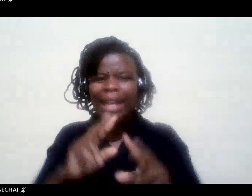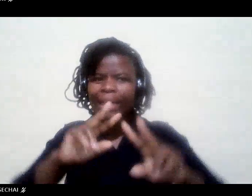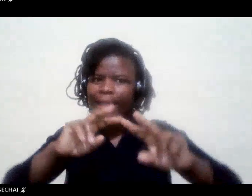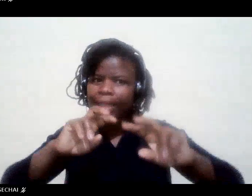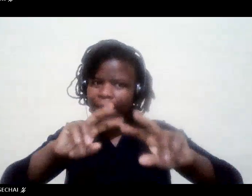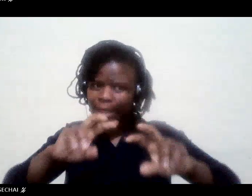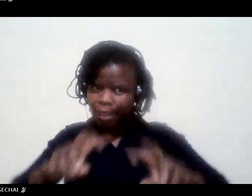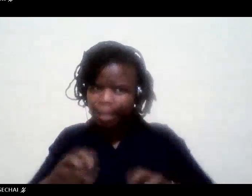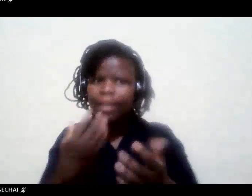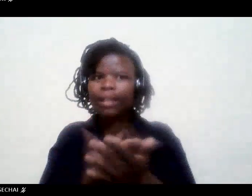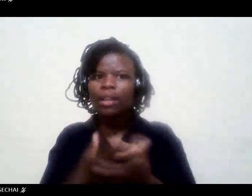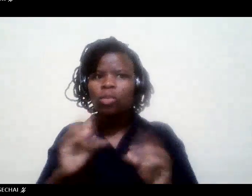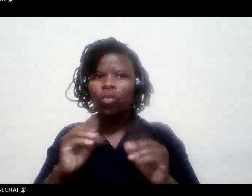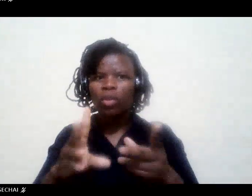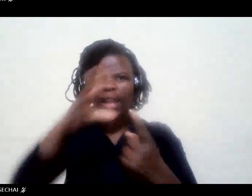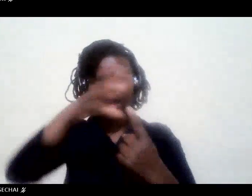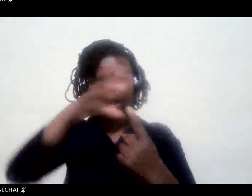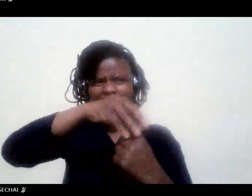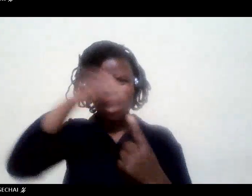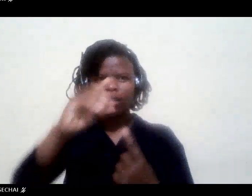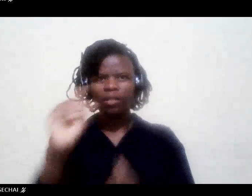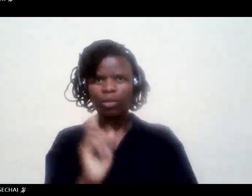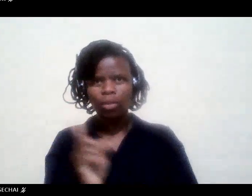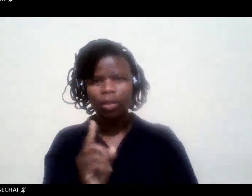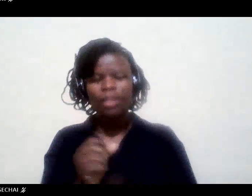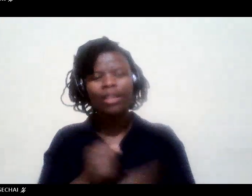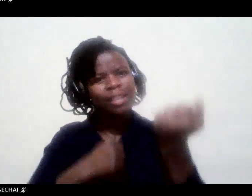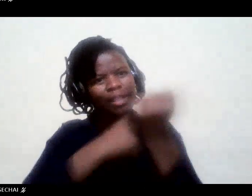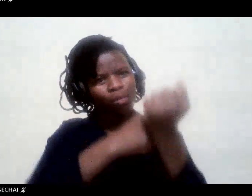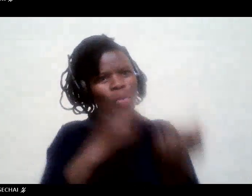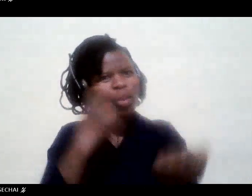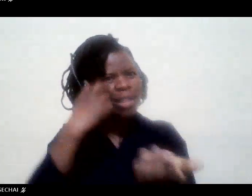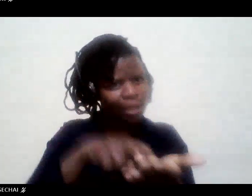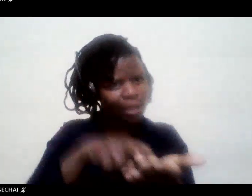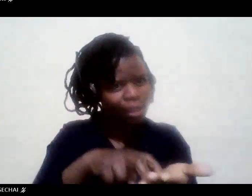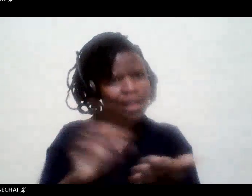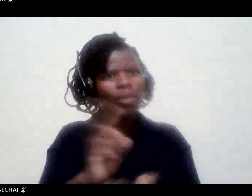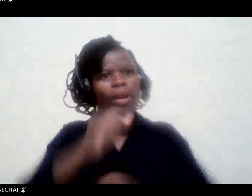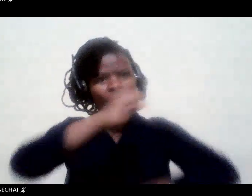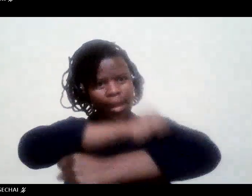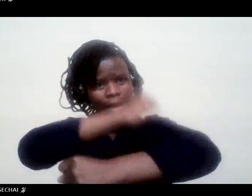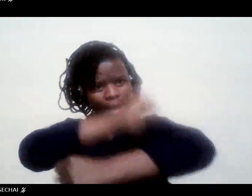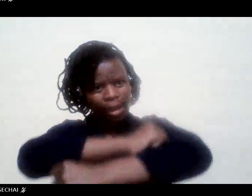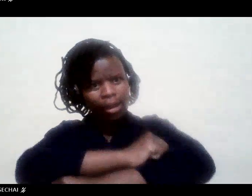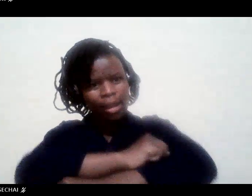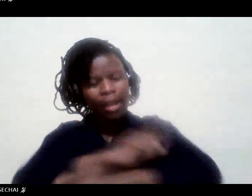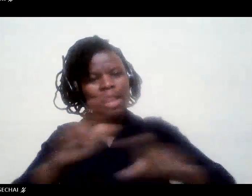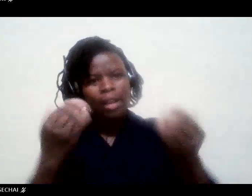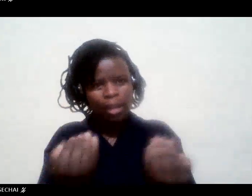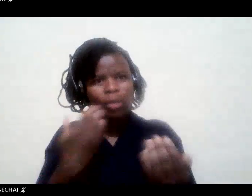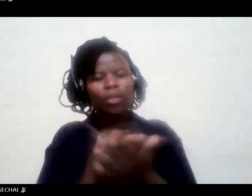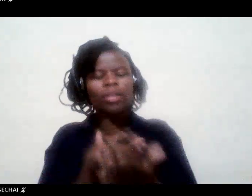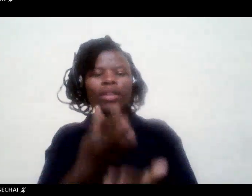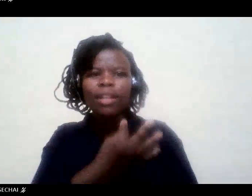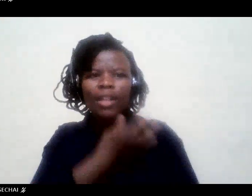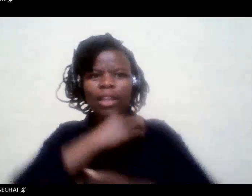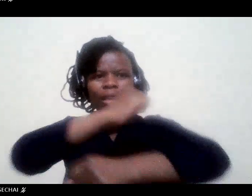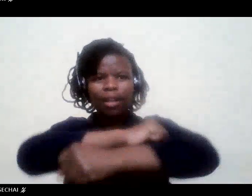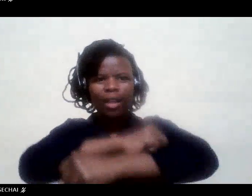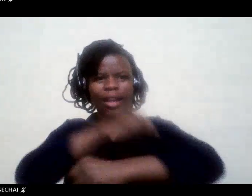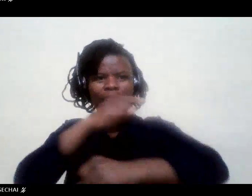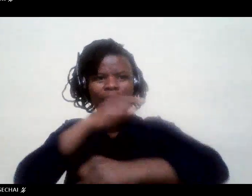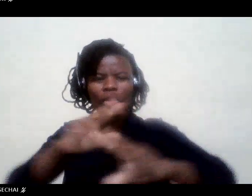can identify the support needs of the learner. Now, let's say that the learner has been screened and then